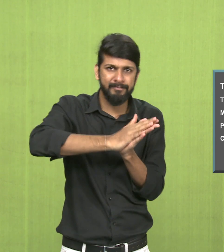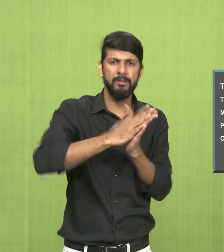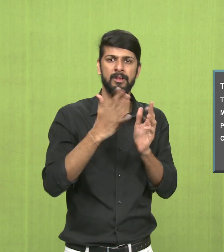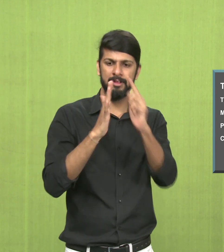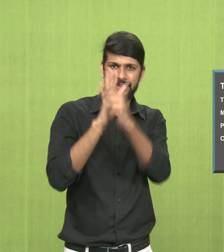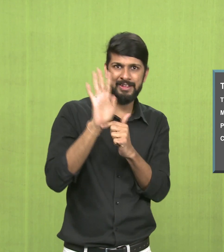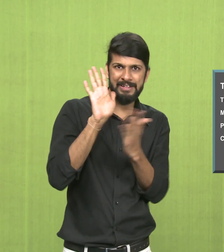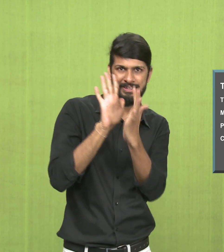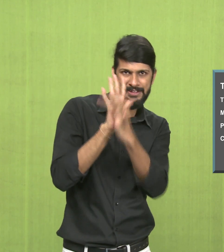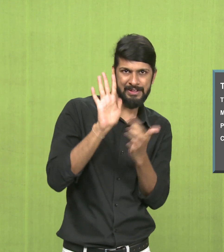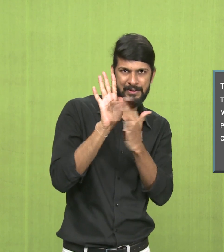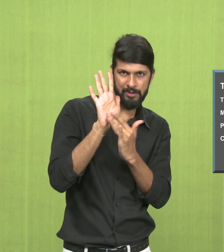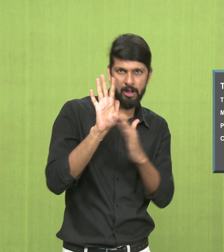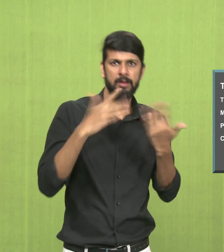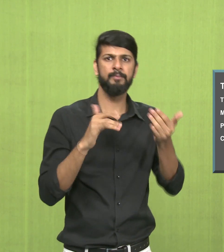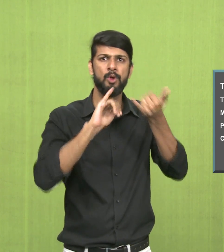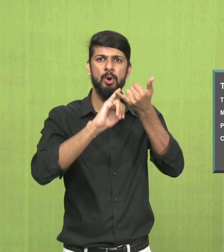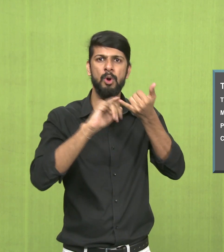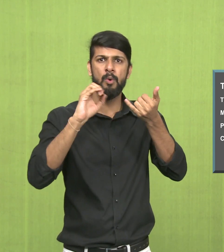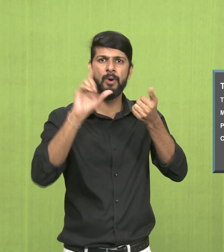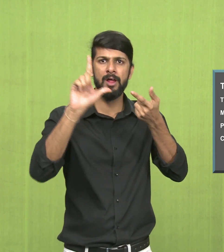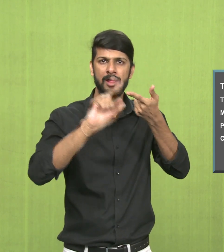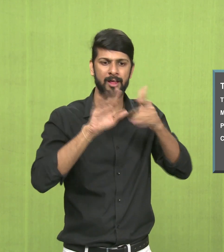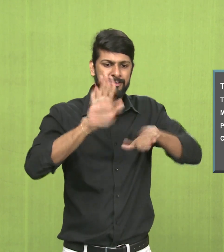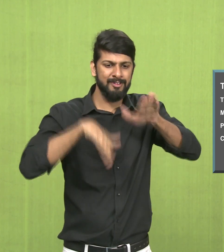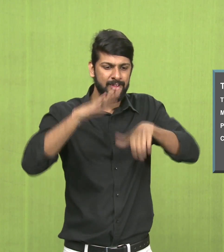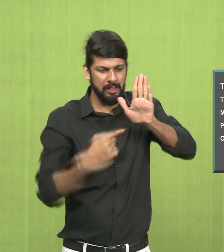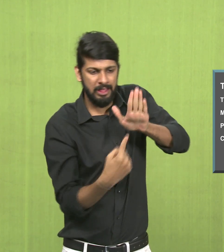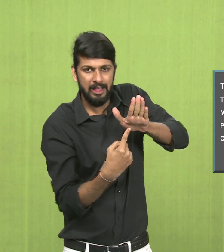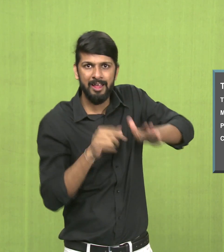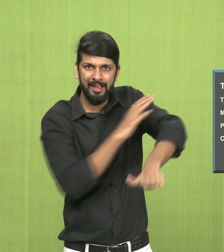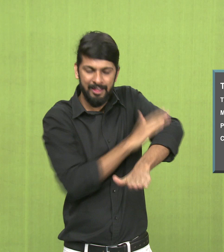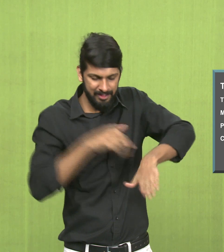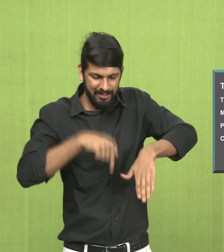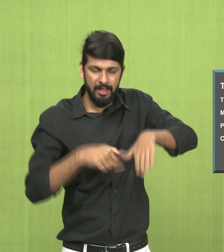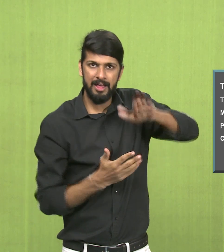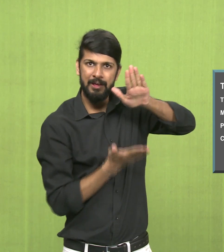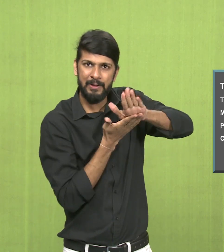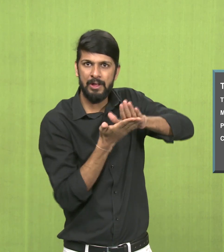Thumb, finger, palm and sole printing.